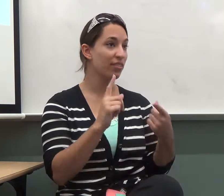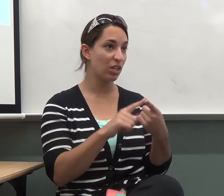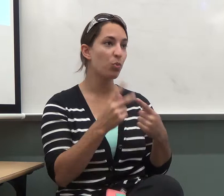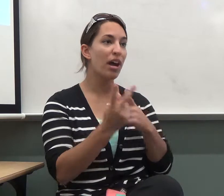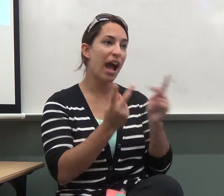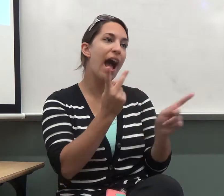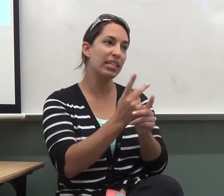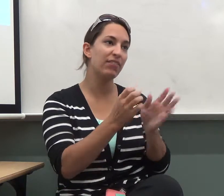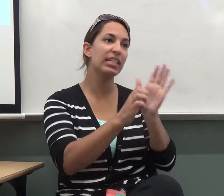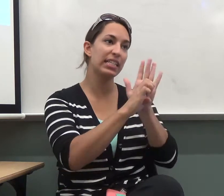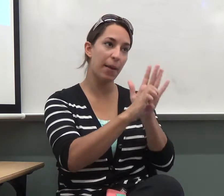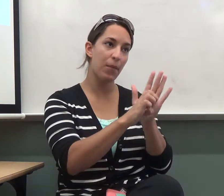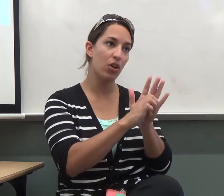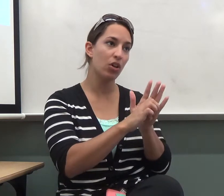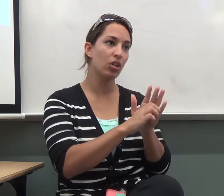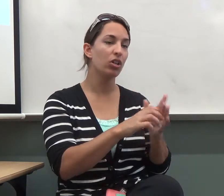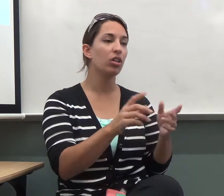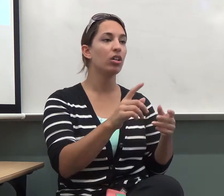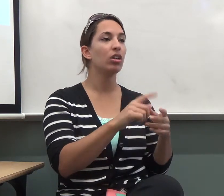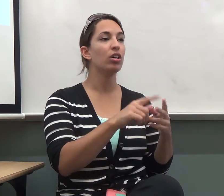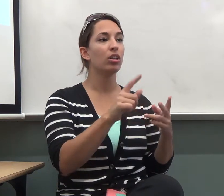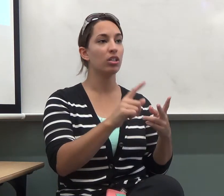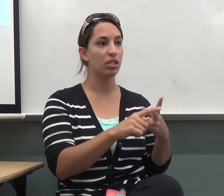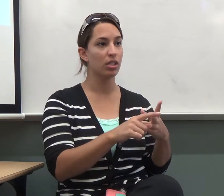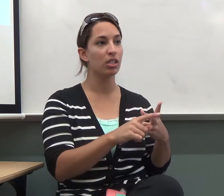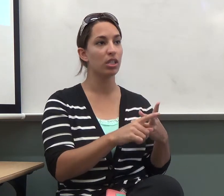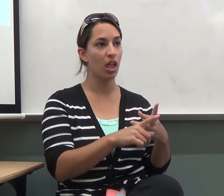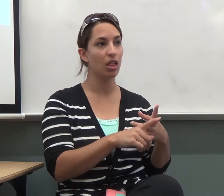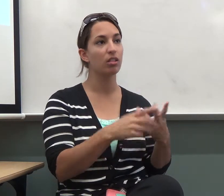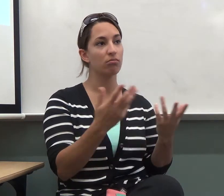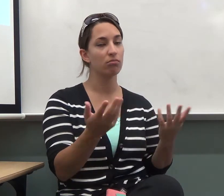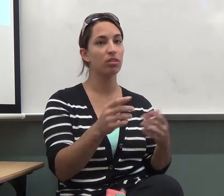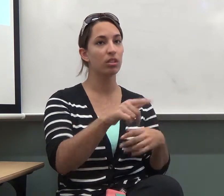Johnny? I was thinking, like, I don't know if this would fall under that first category, but like stating statistics.